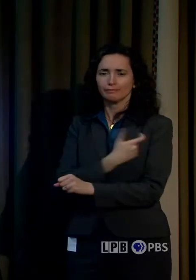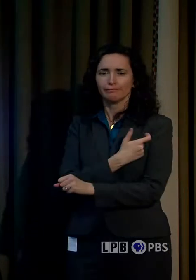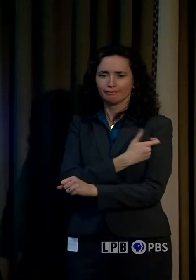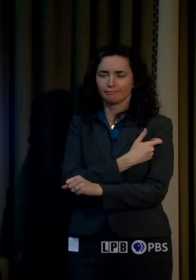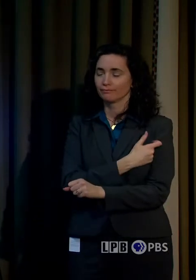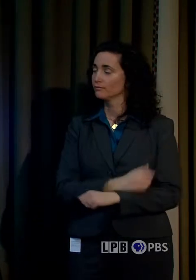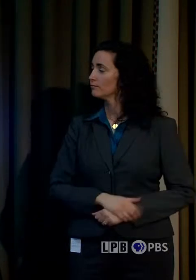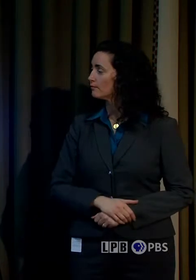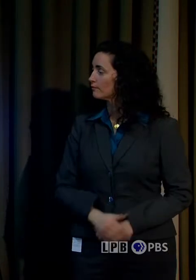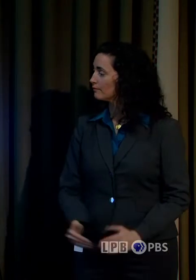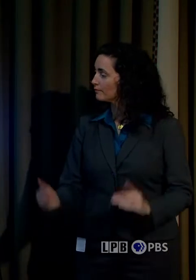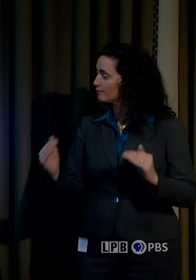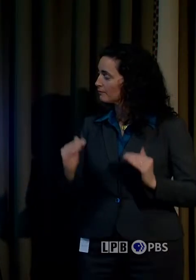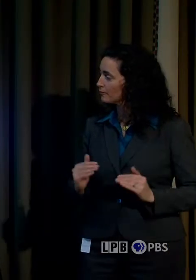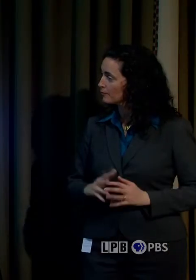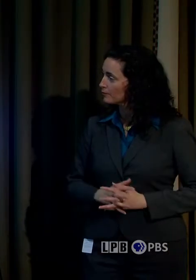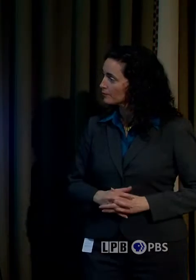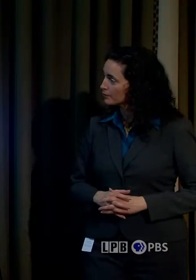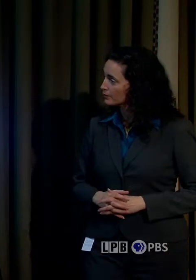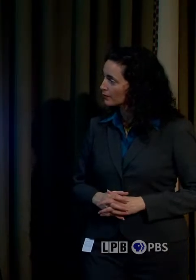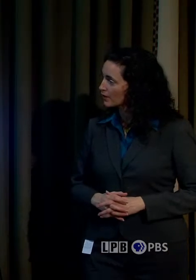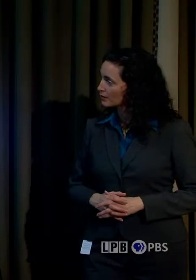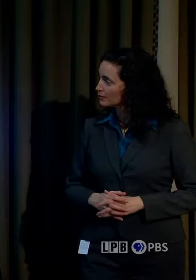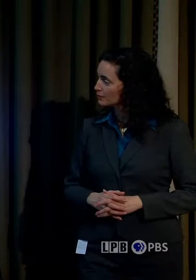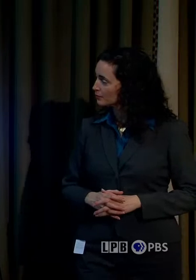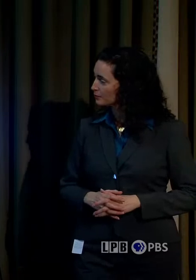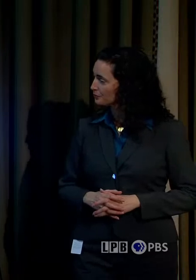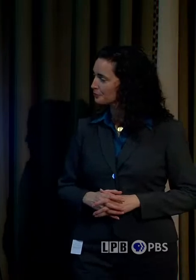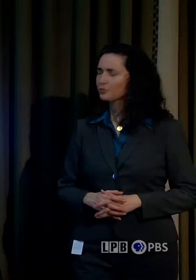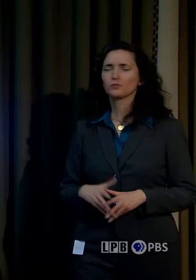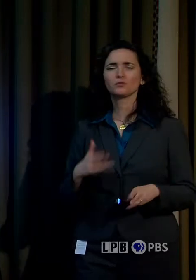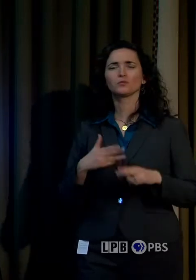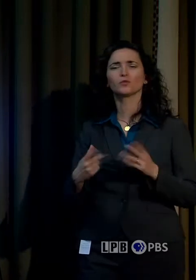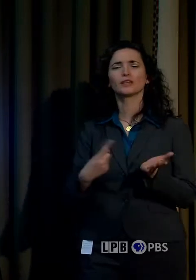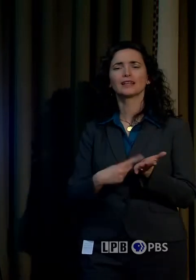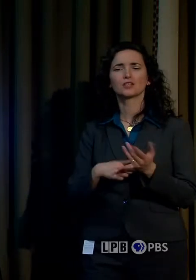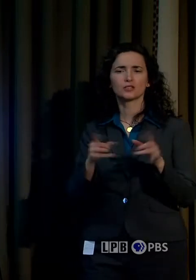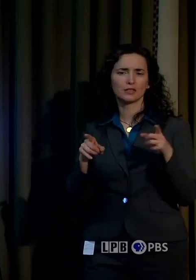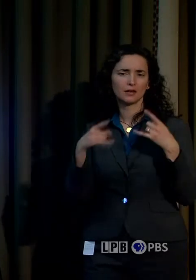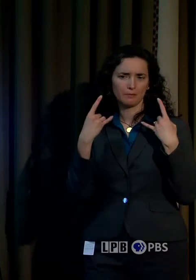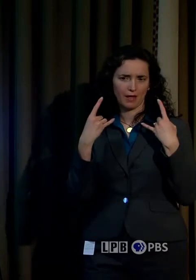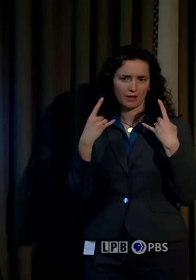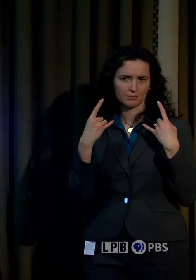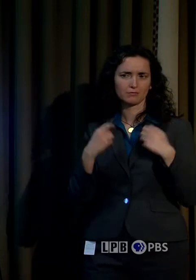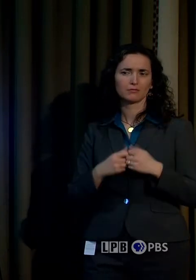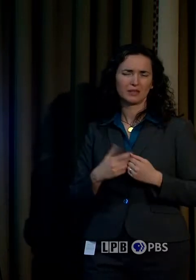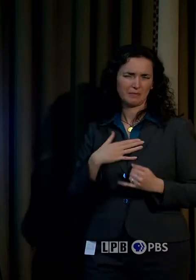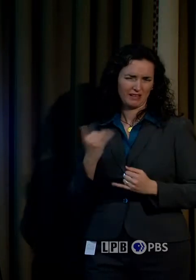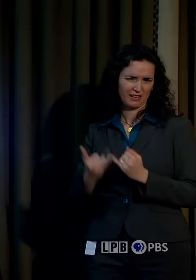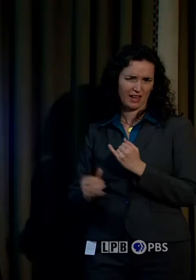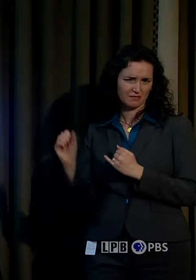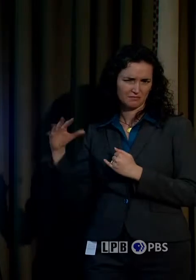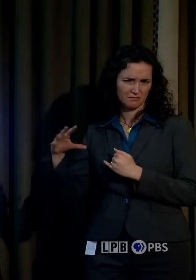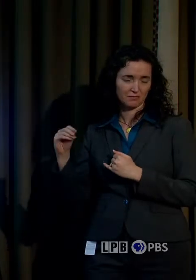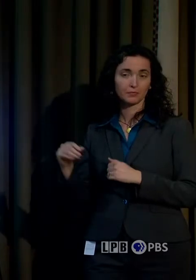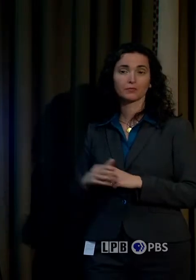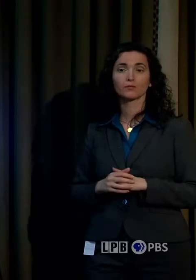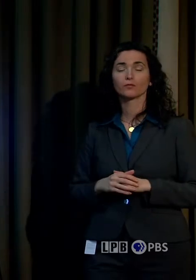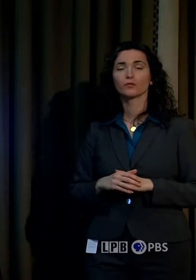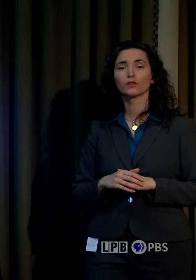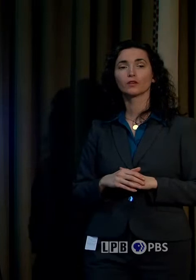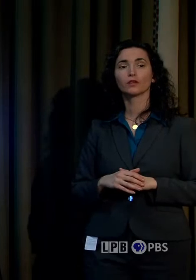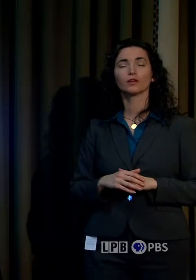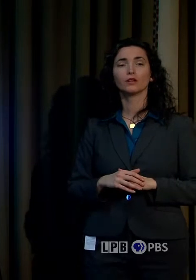Next slide, please. I'm going to talk for a second about masking before I close. And due to the increased